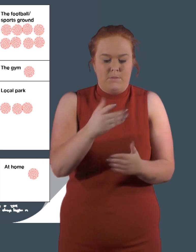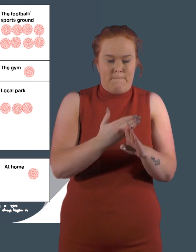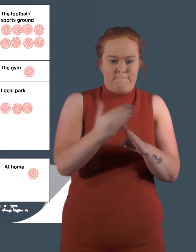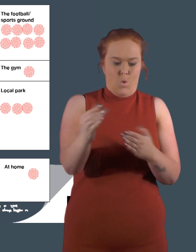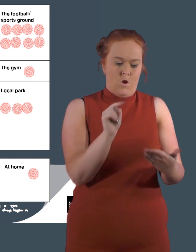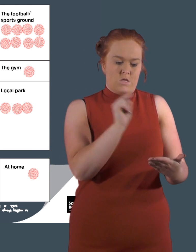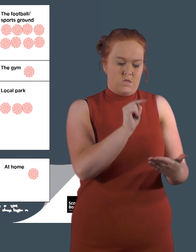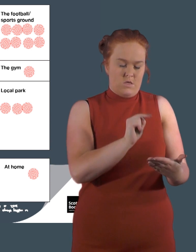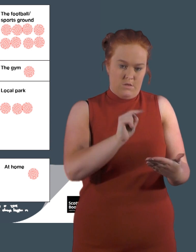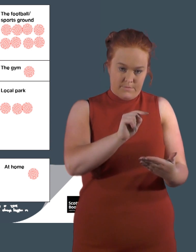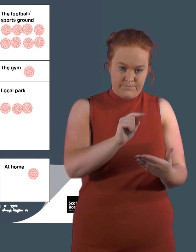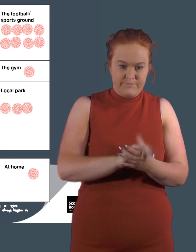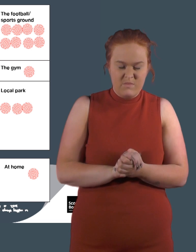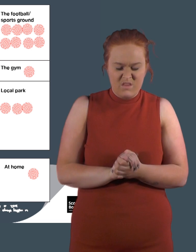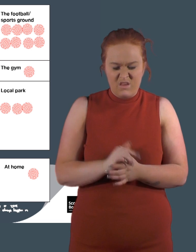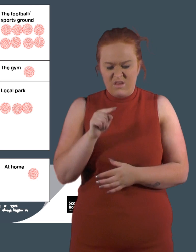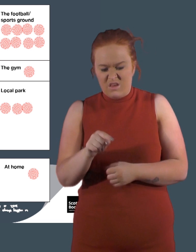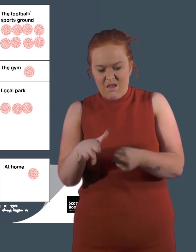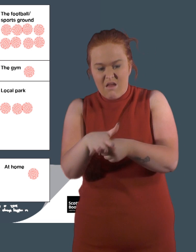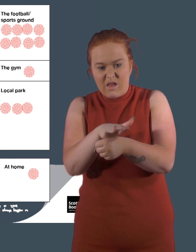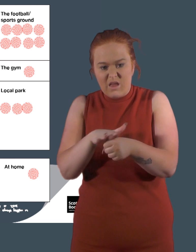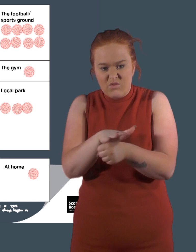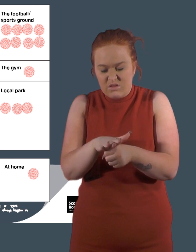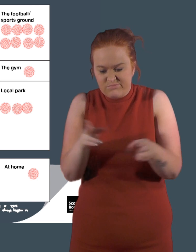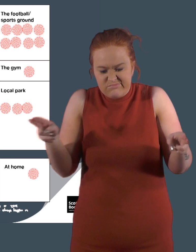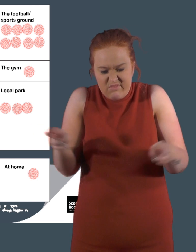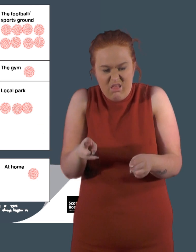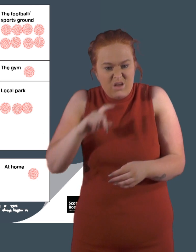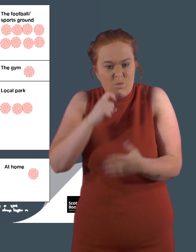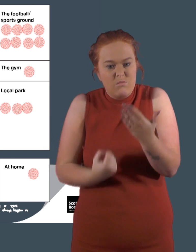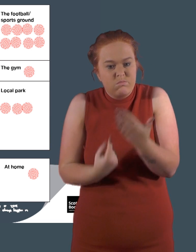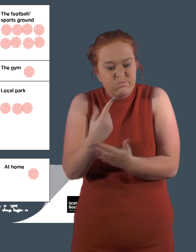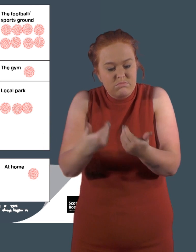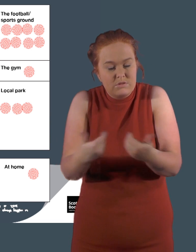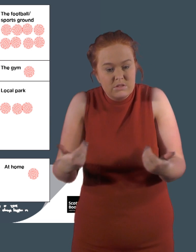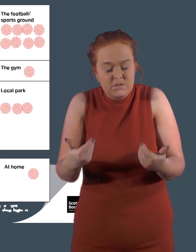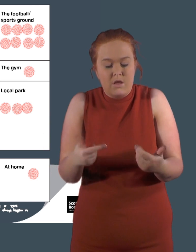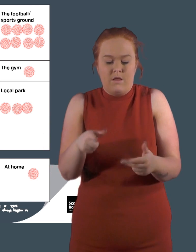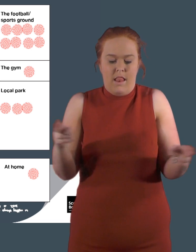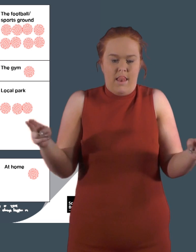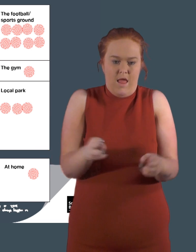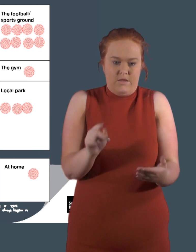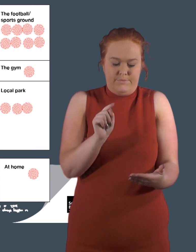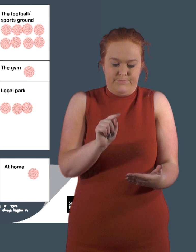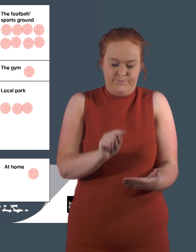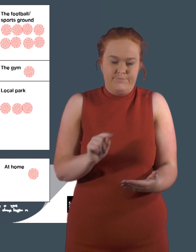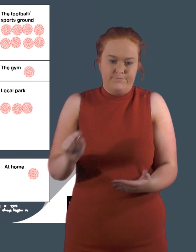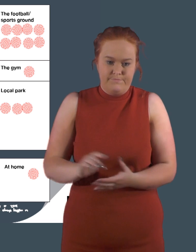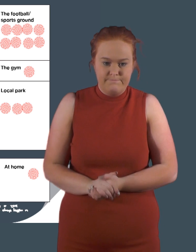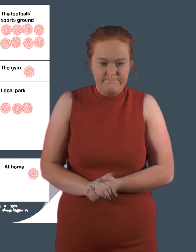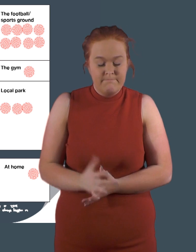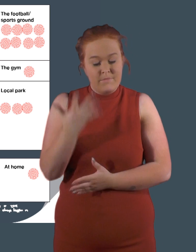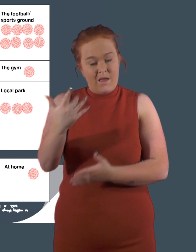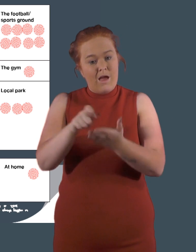asked, where can sectarianism happen? This is a useful discussion to have, and this activity provides a good starting point for